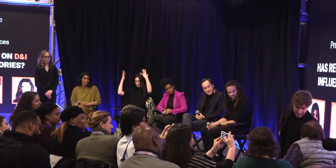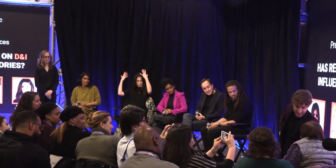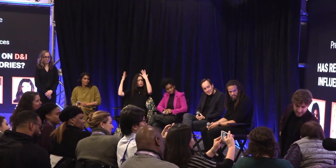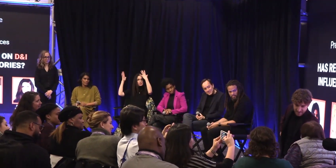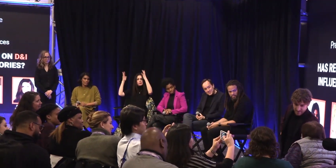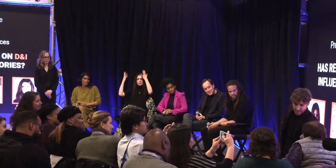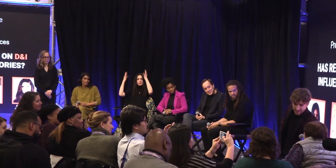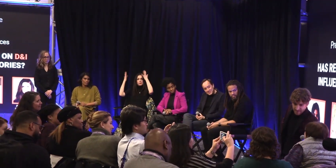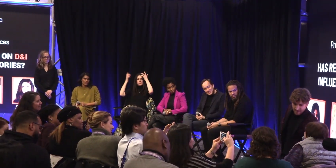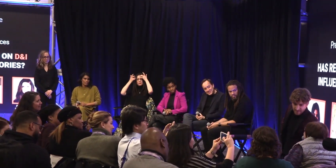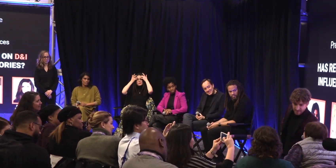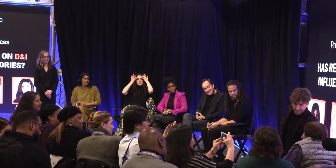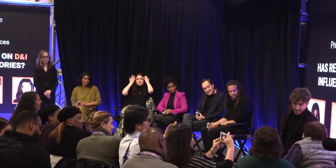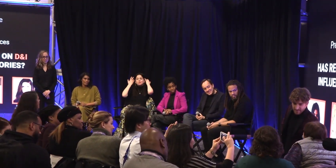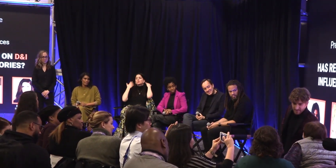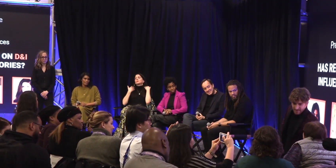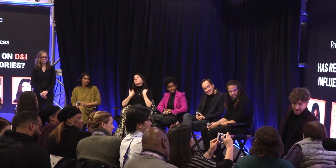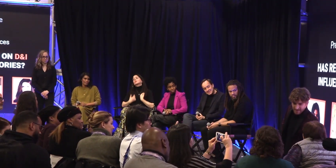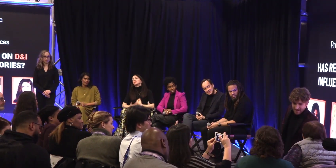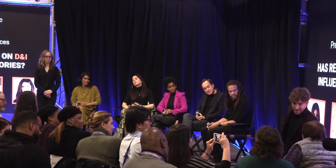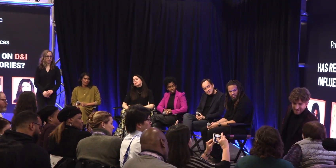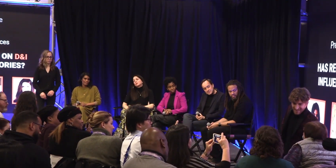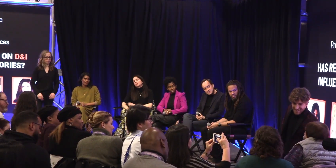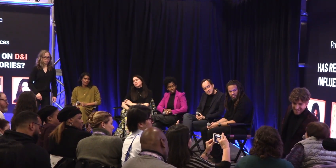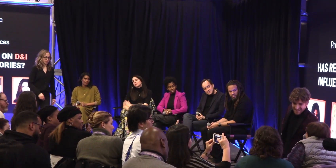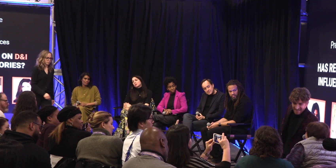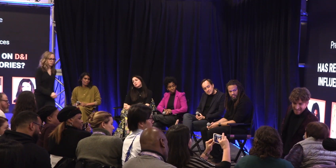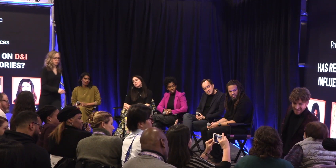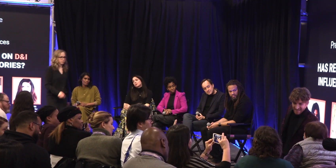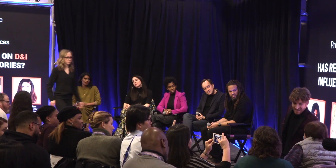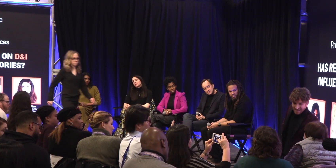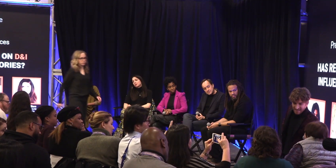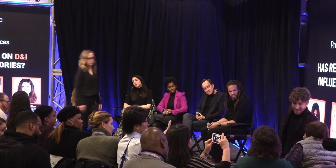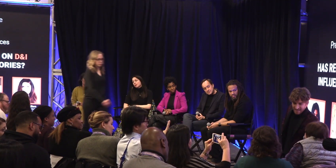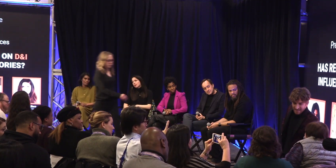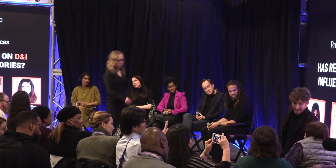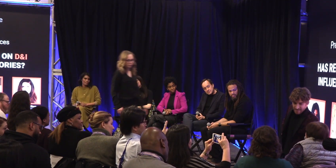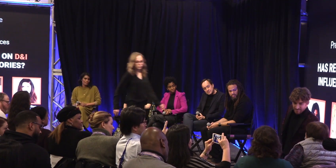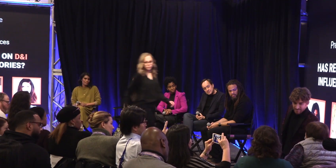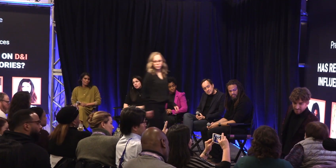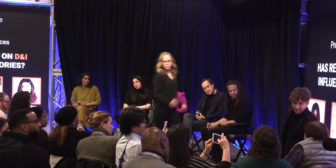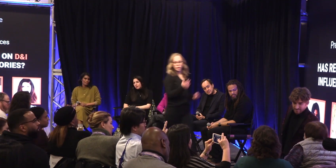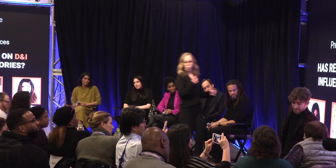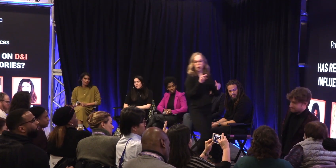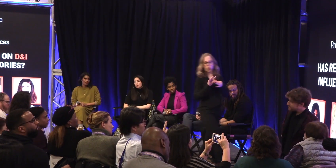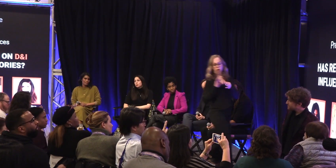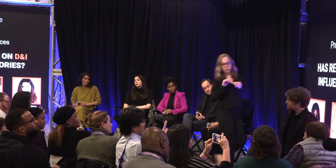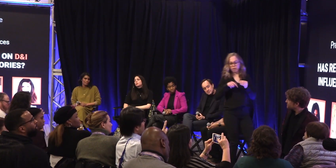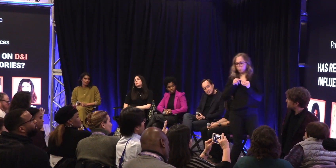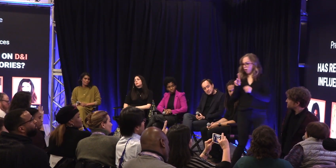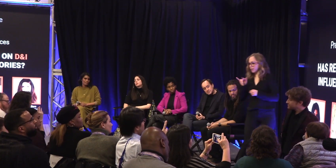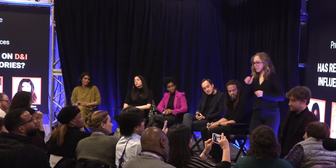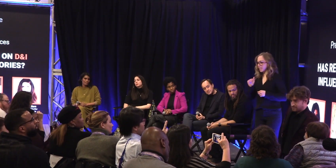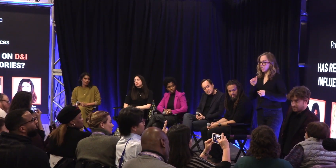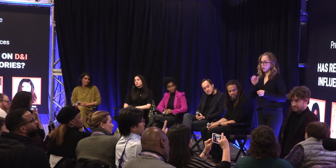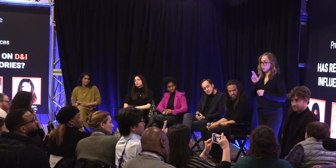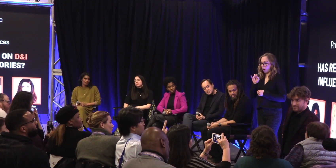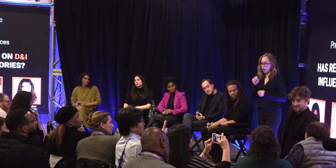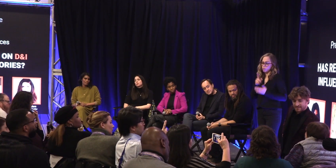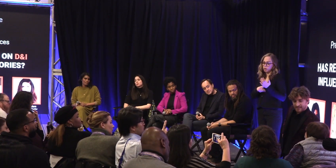So, I would just like to make a comment following up on what Kia Brown just said. I think it's really